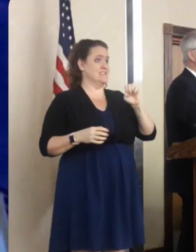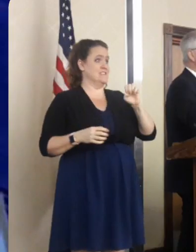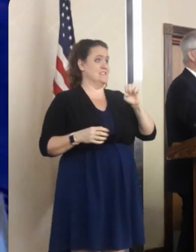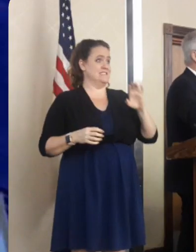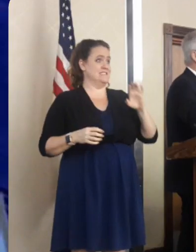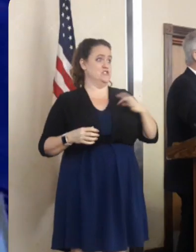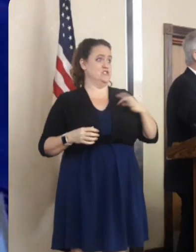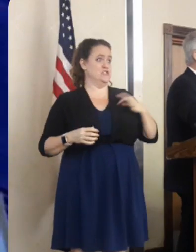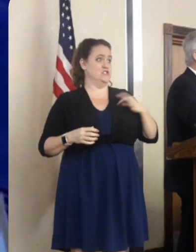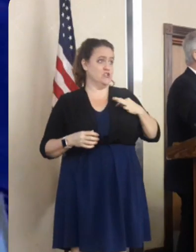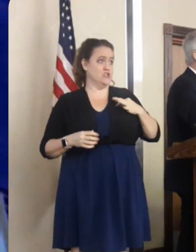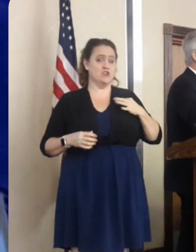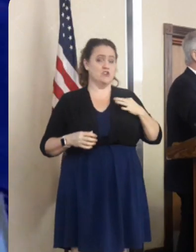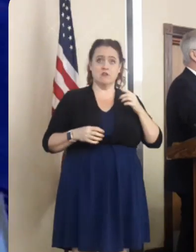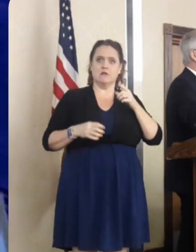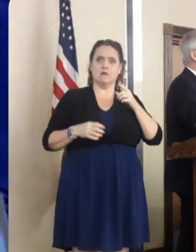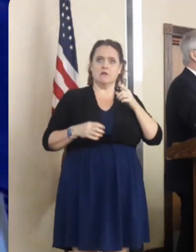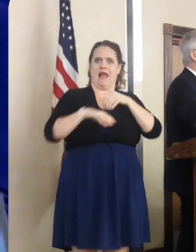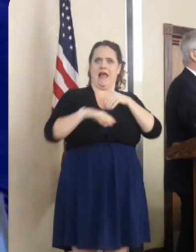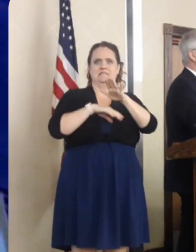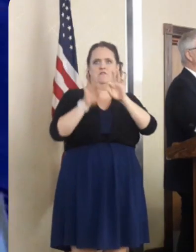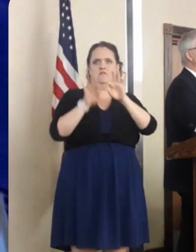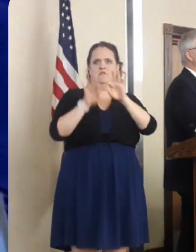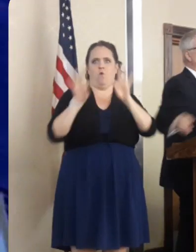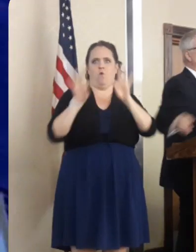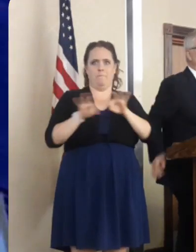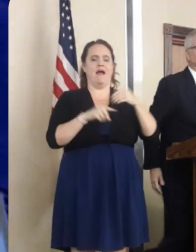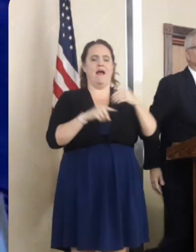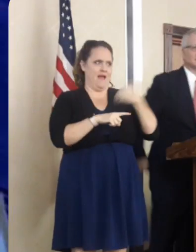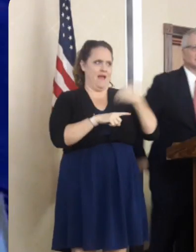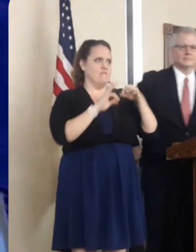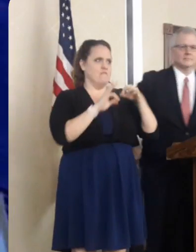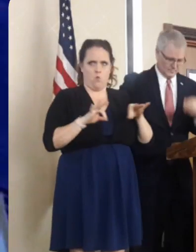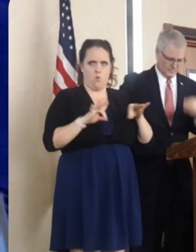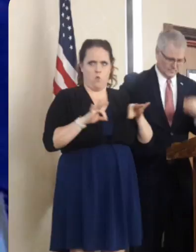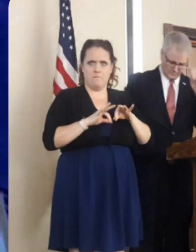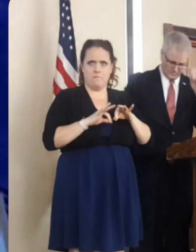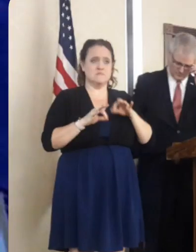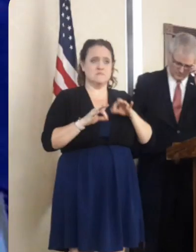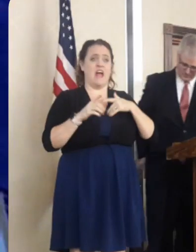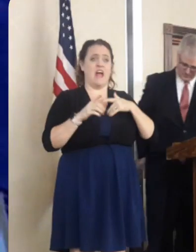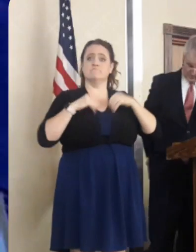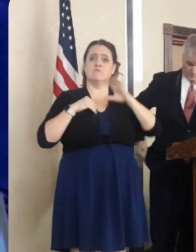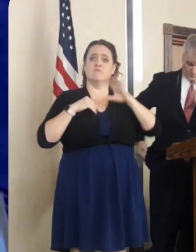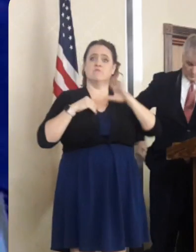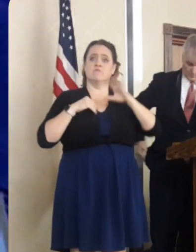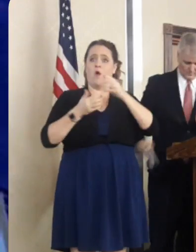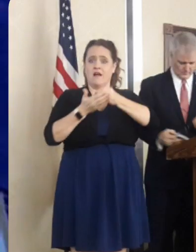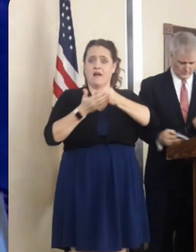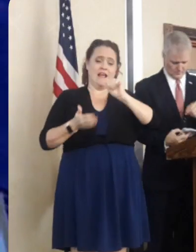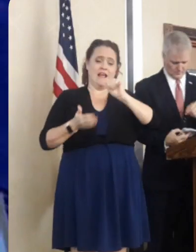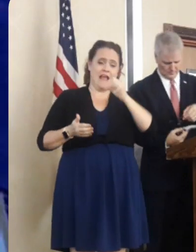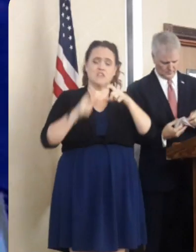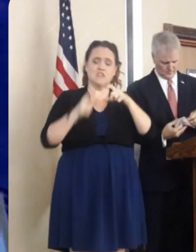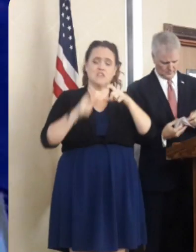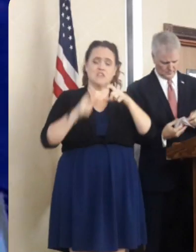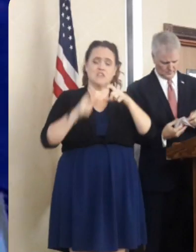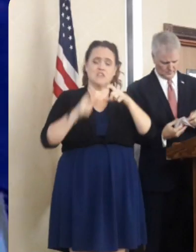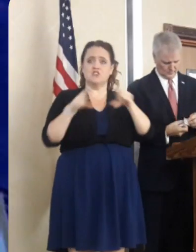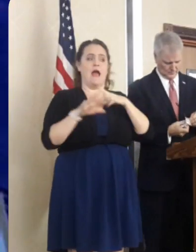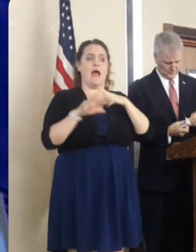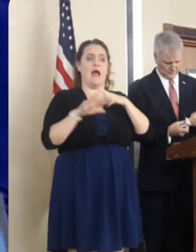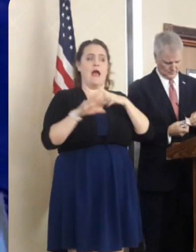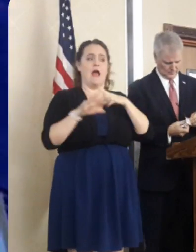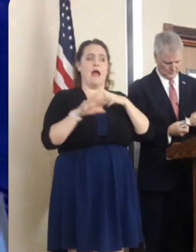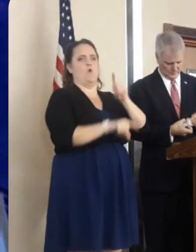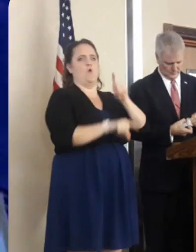that, I've sent you forms. I have the forms if you need it. Take your check or your cash today because I'm placing the order on Monday. So